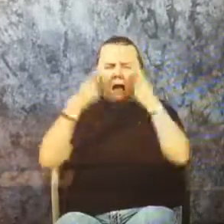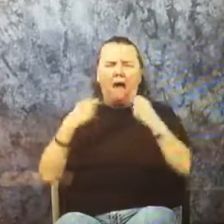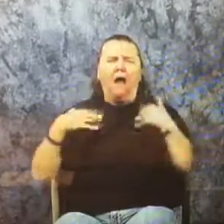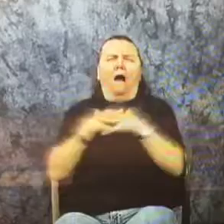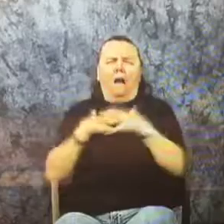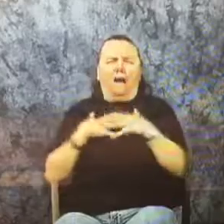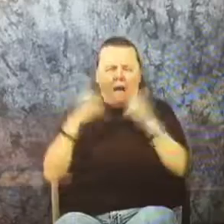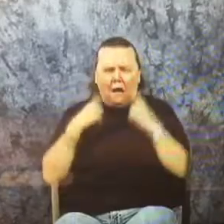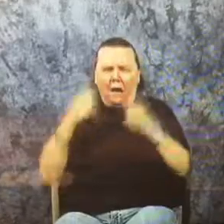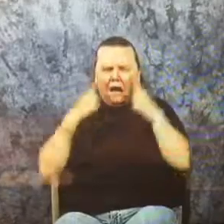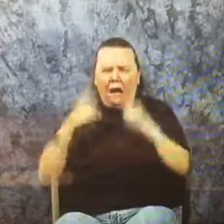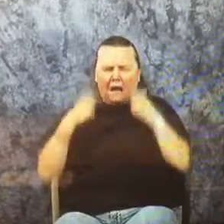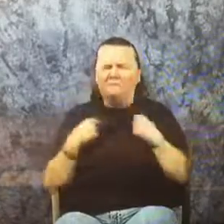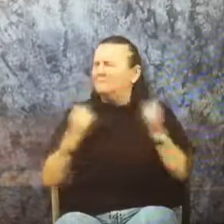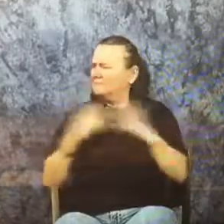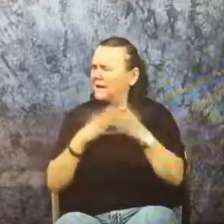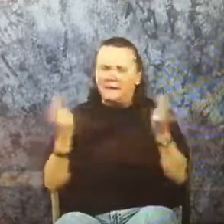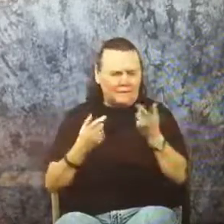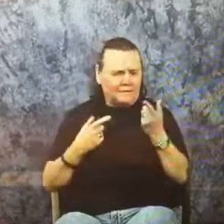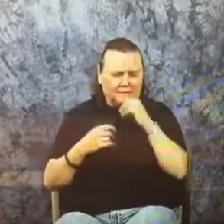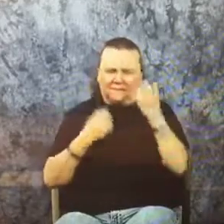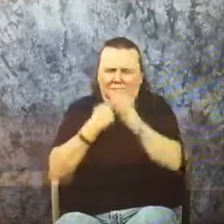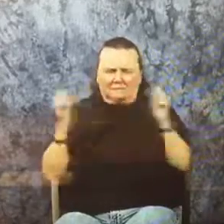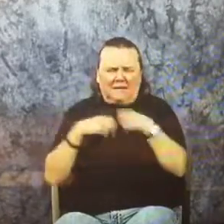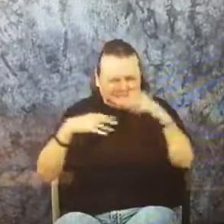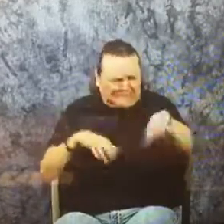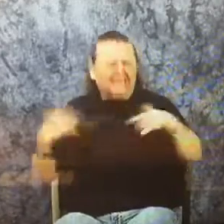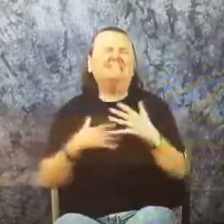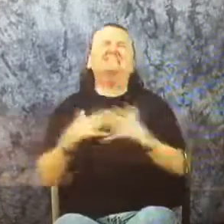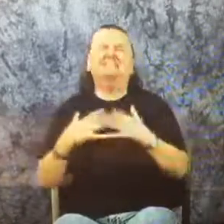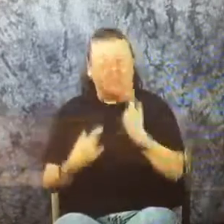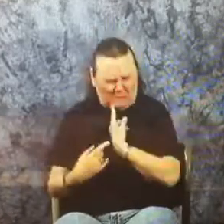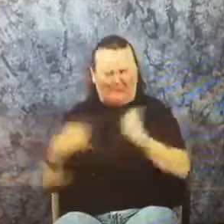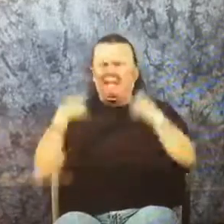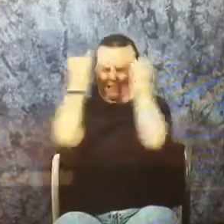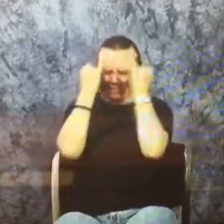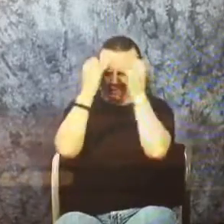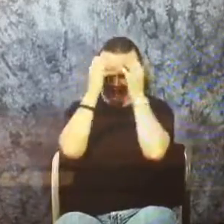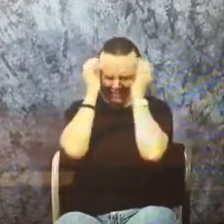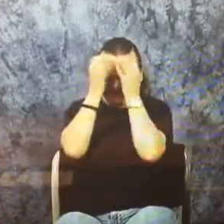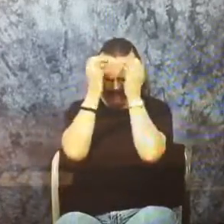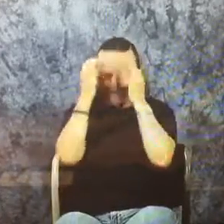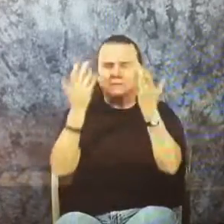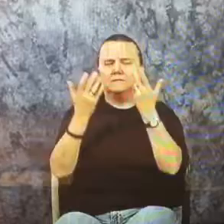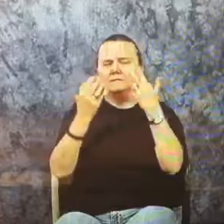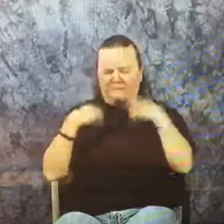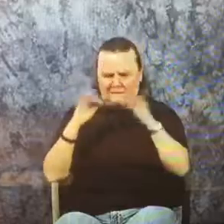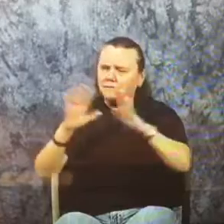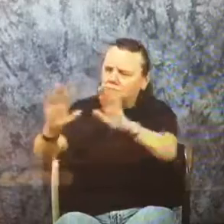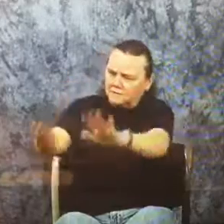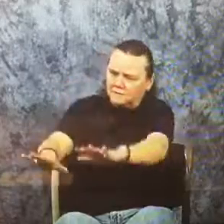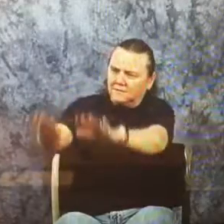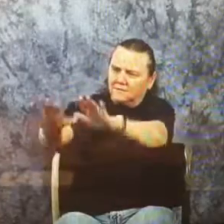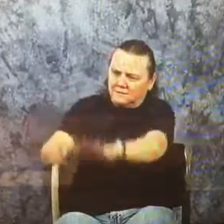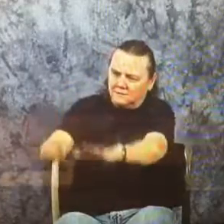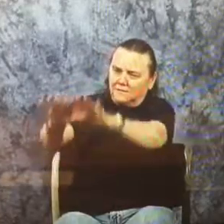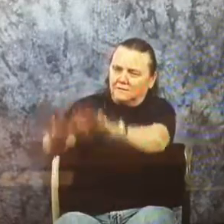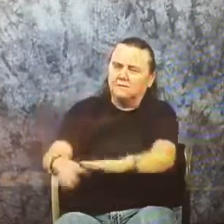It's not right. I was so scared. I was crying. It was like, it's not a safe place. I'm the only one that's thinking about this. They were telling me to